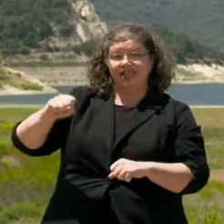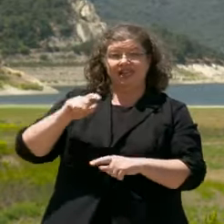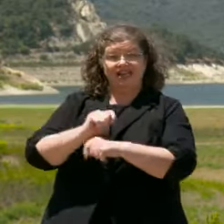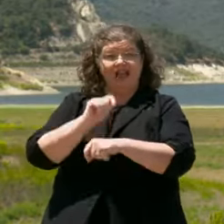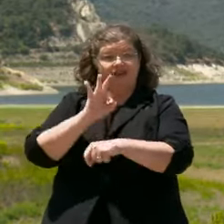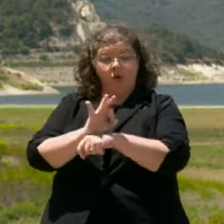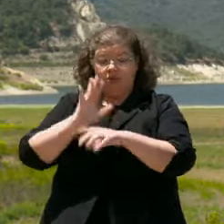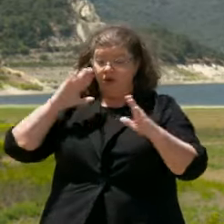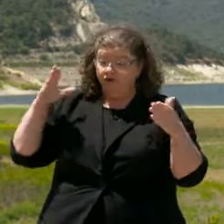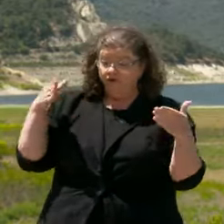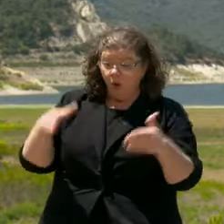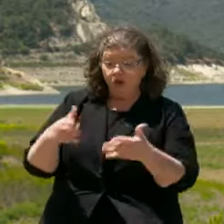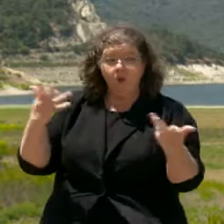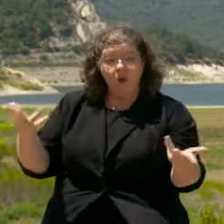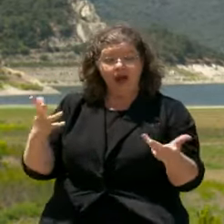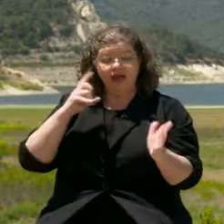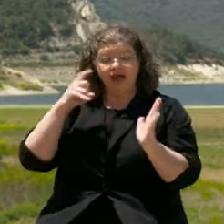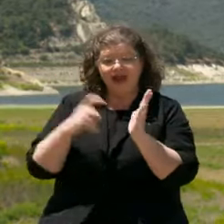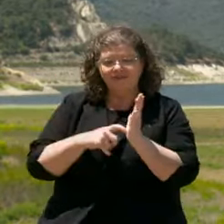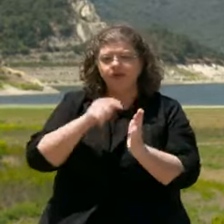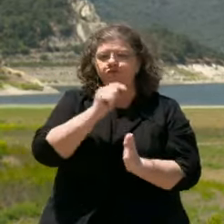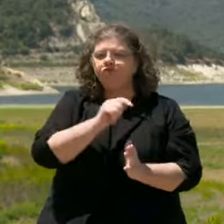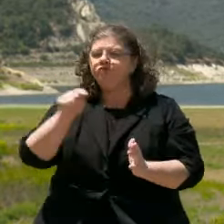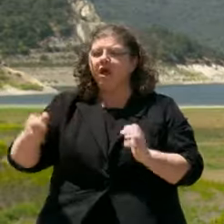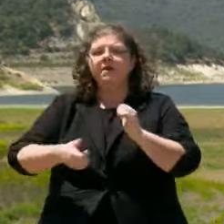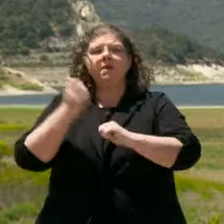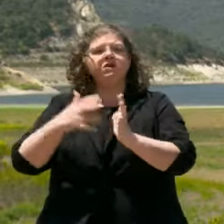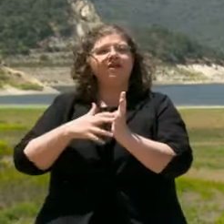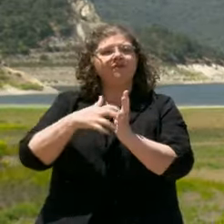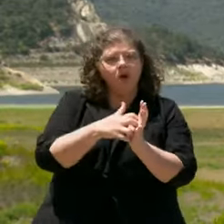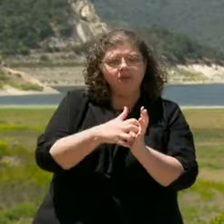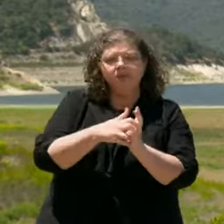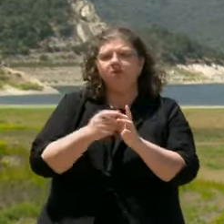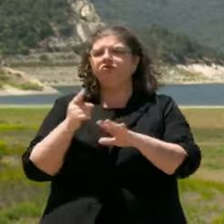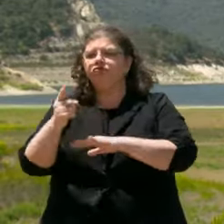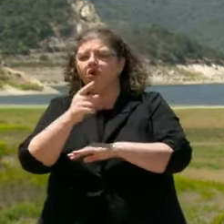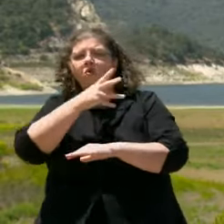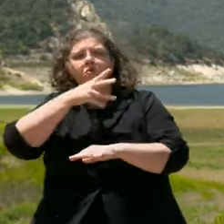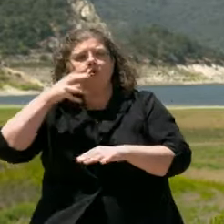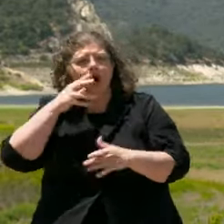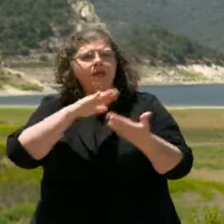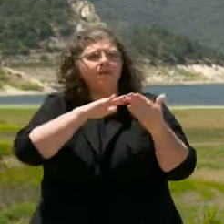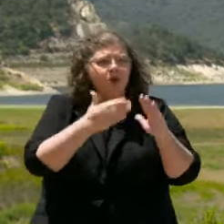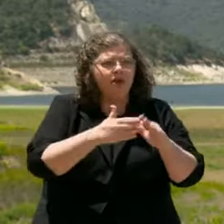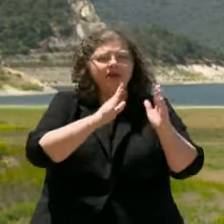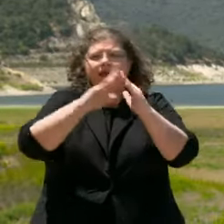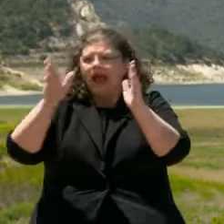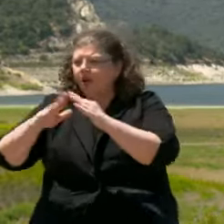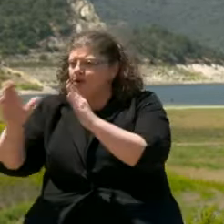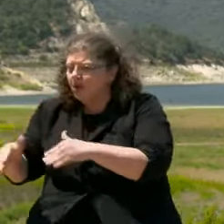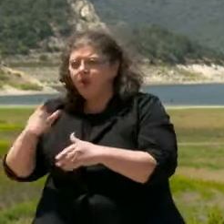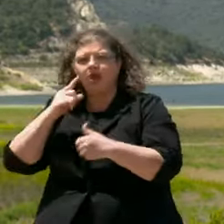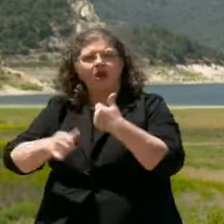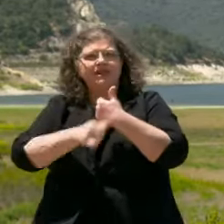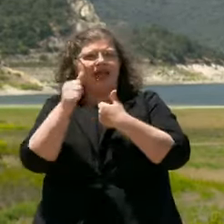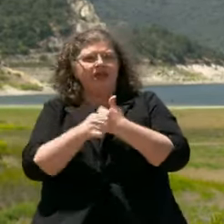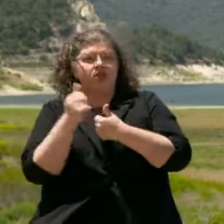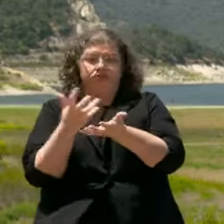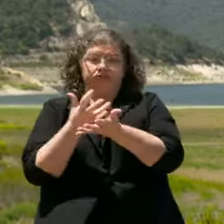has focused on identifying the most vulnerable, isolated rural communities and households in danger of running